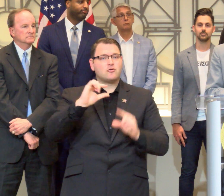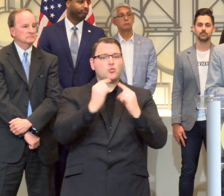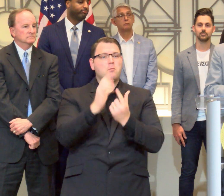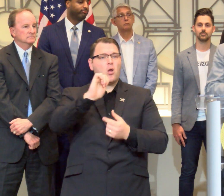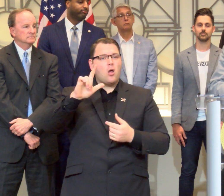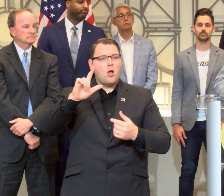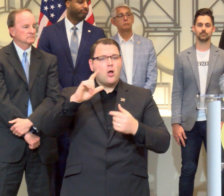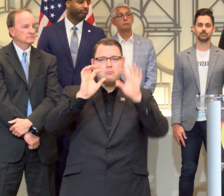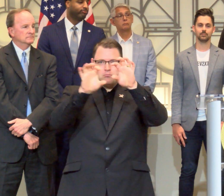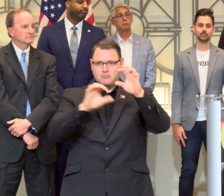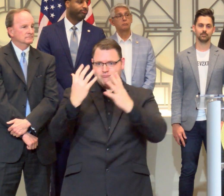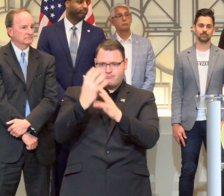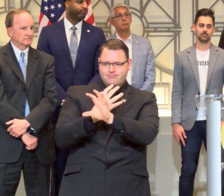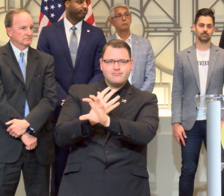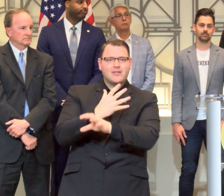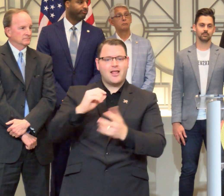Netflix. Thank you.